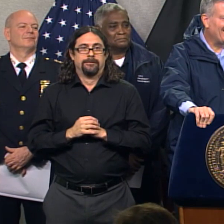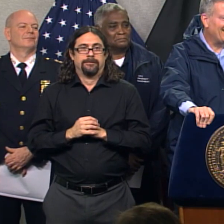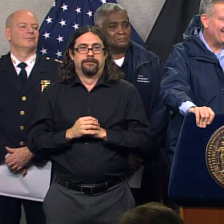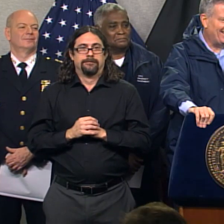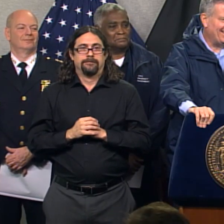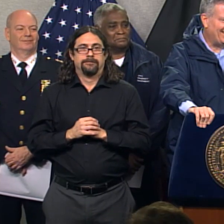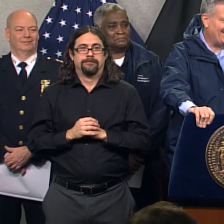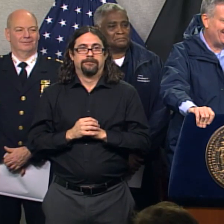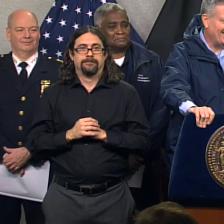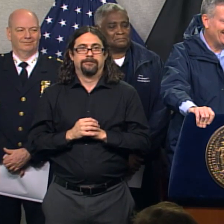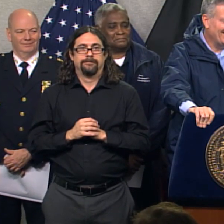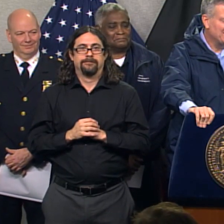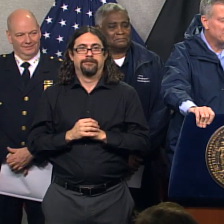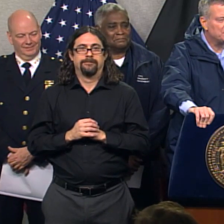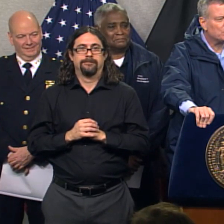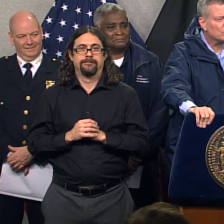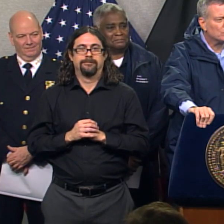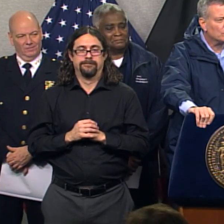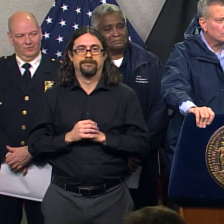but